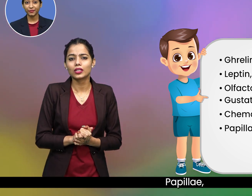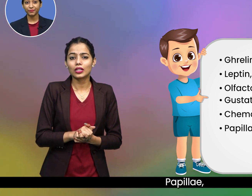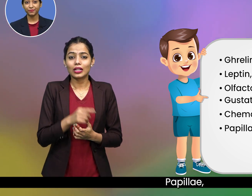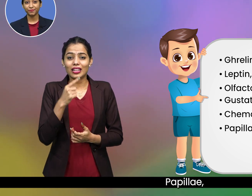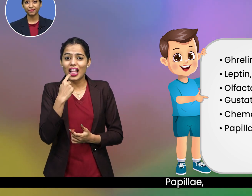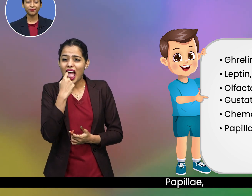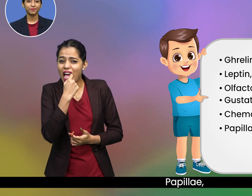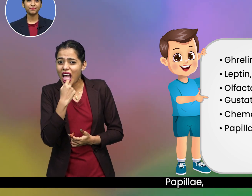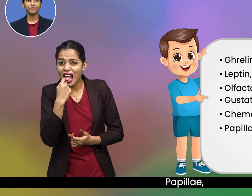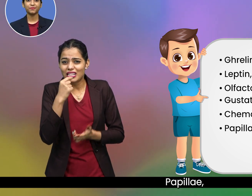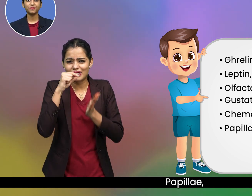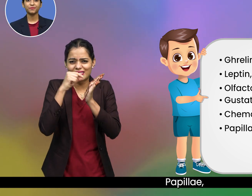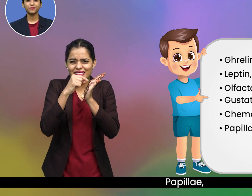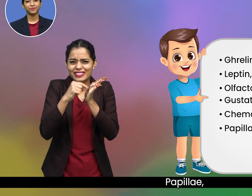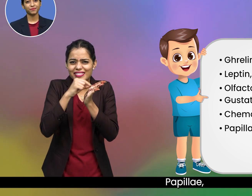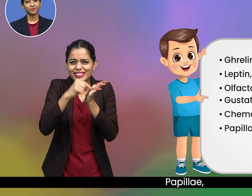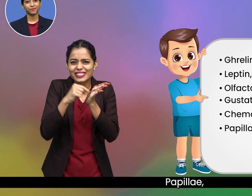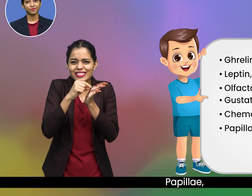papillae,